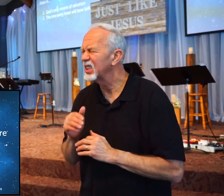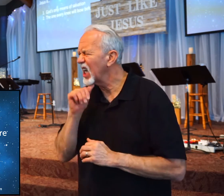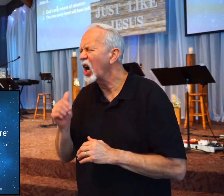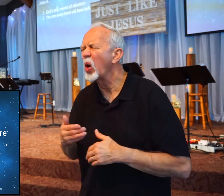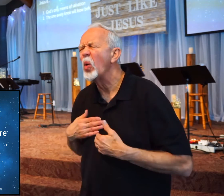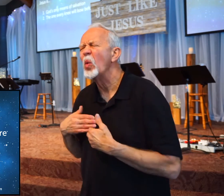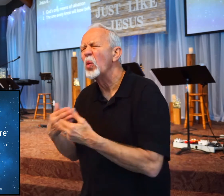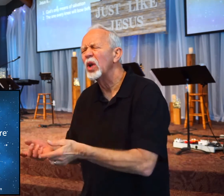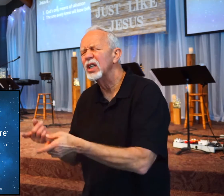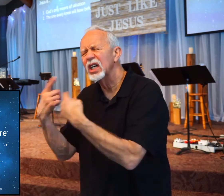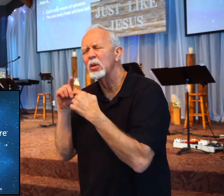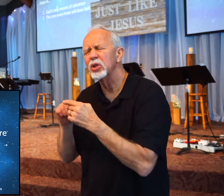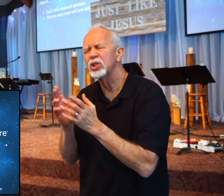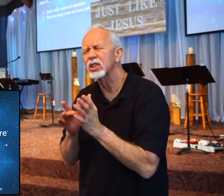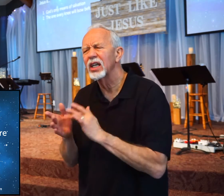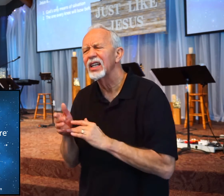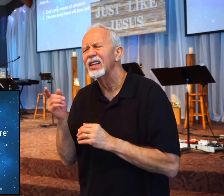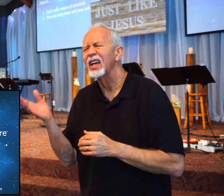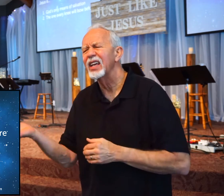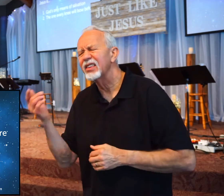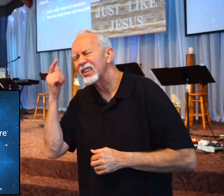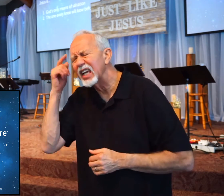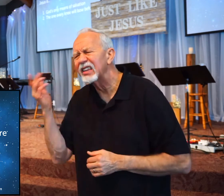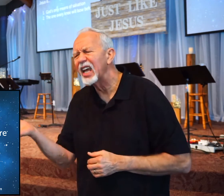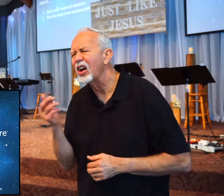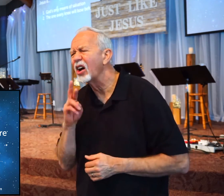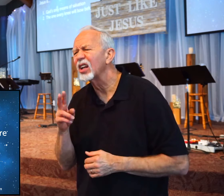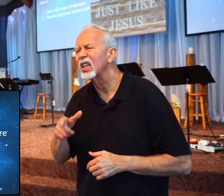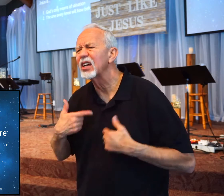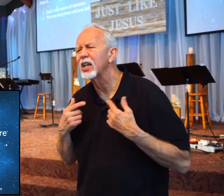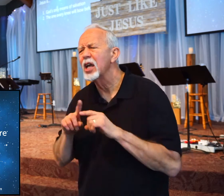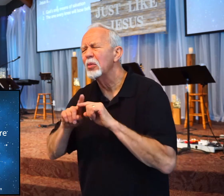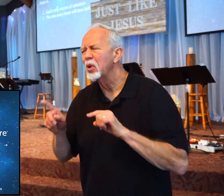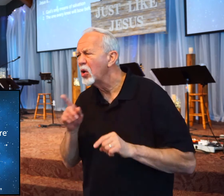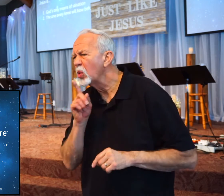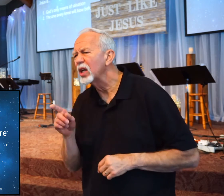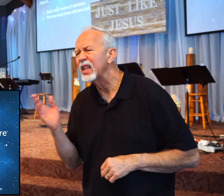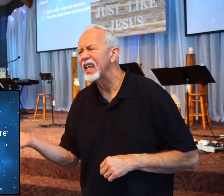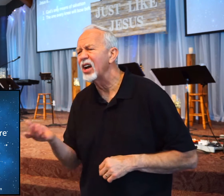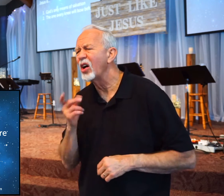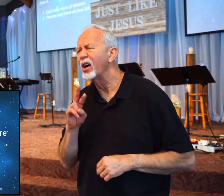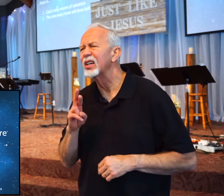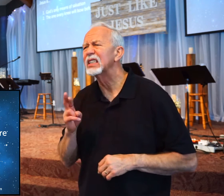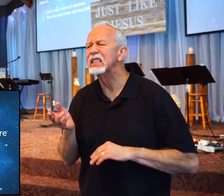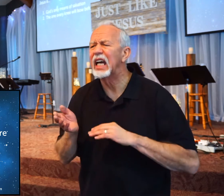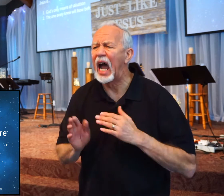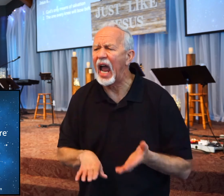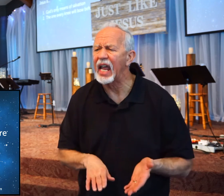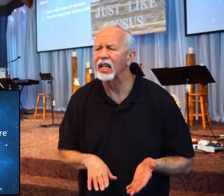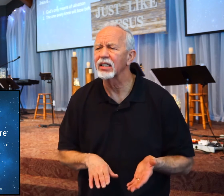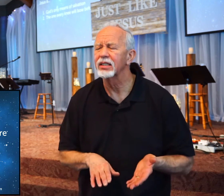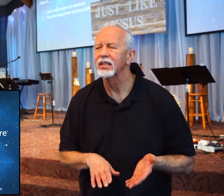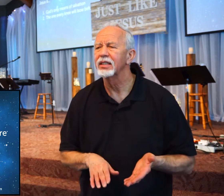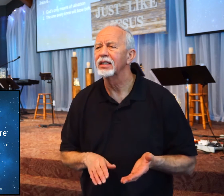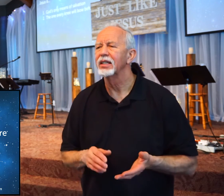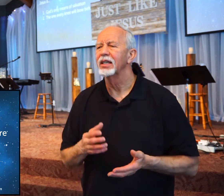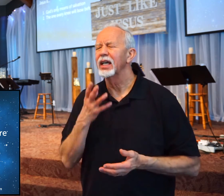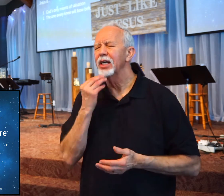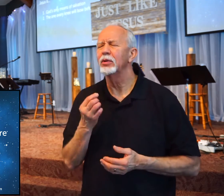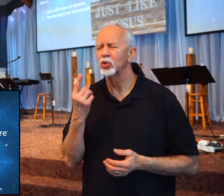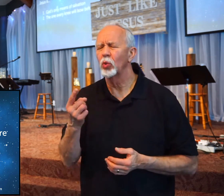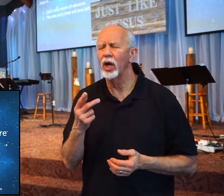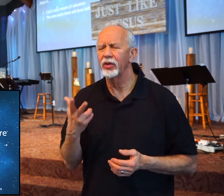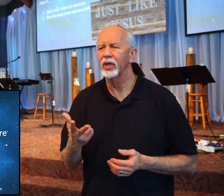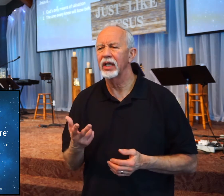their own way, and they think they are living, but in fact, they are dying. And Hebrews 1:3 tells